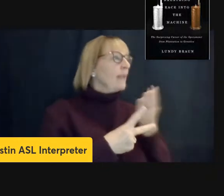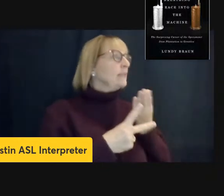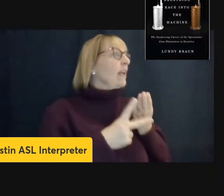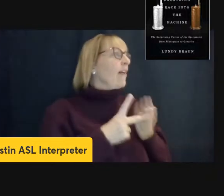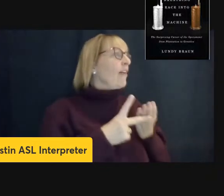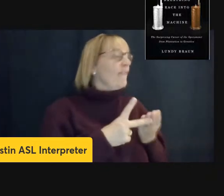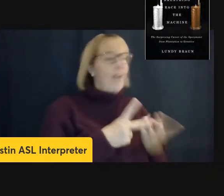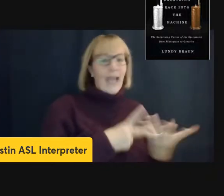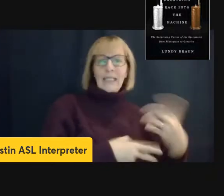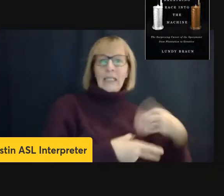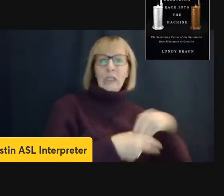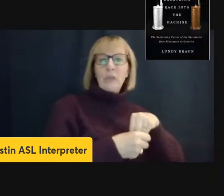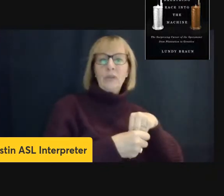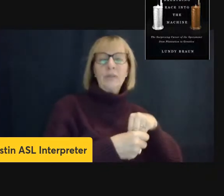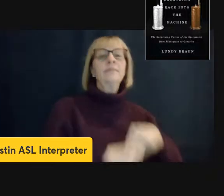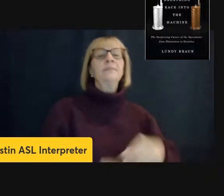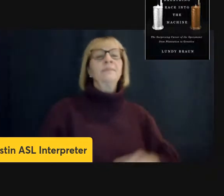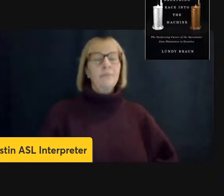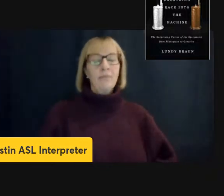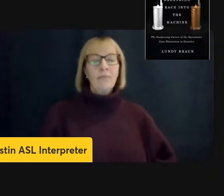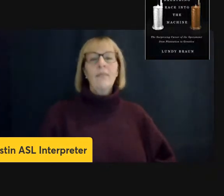After the key decade of the